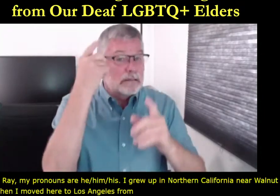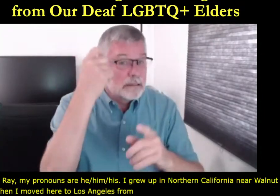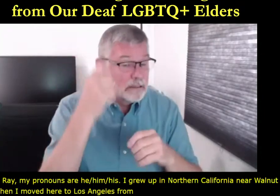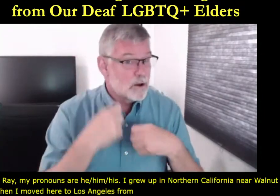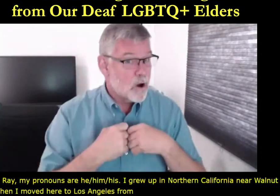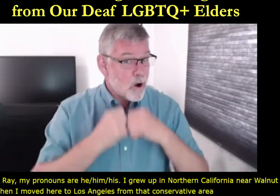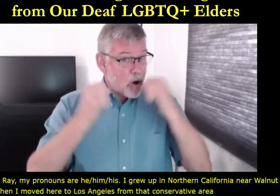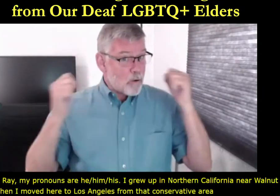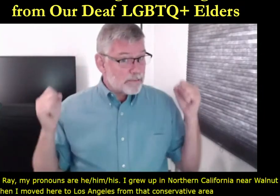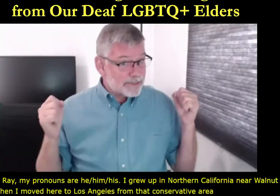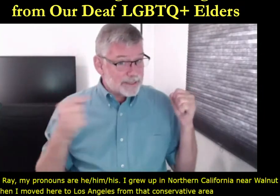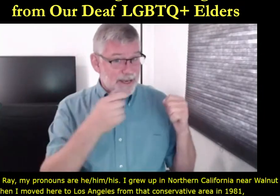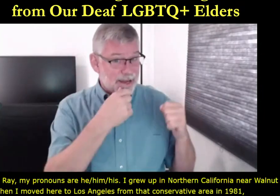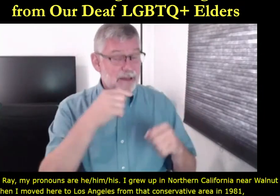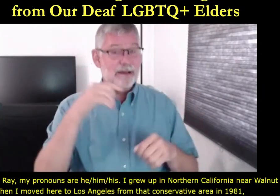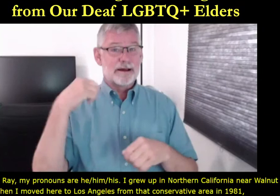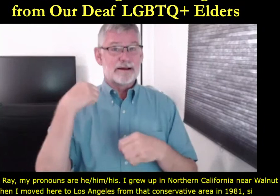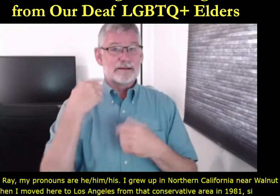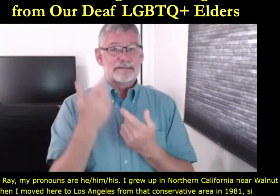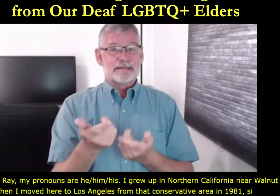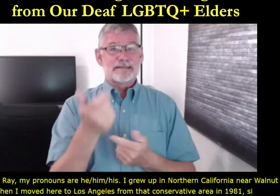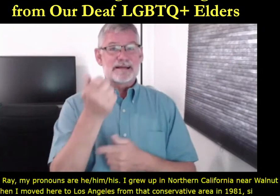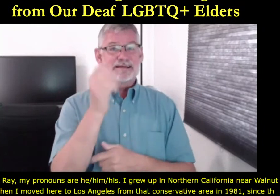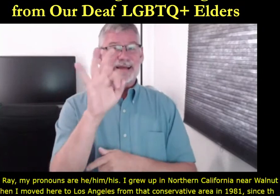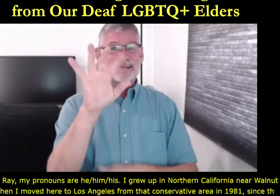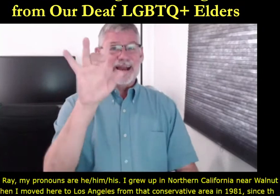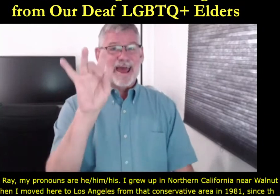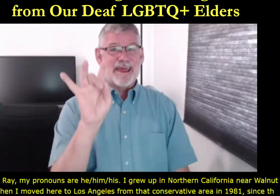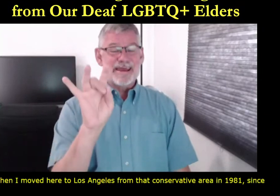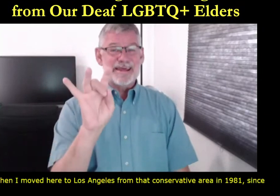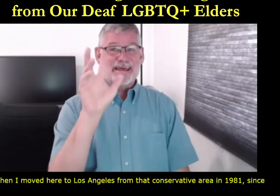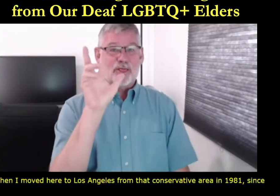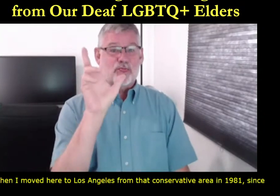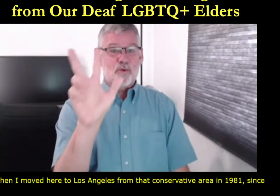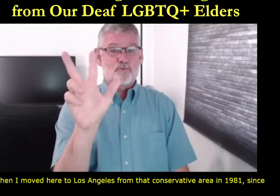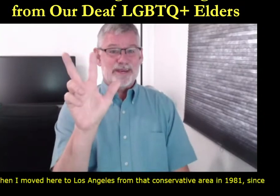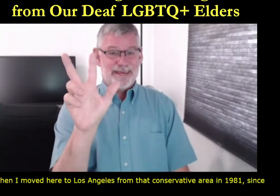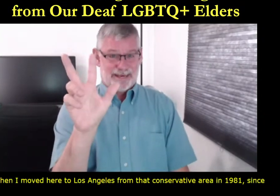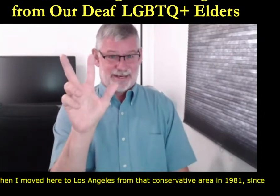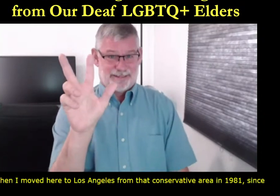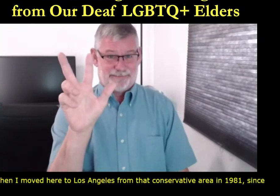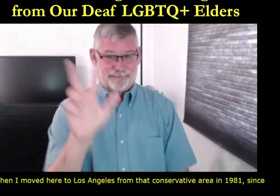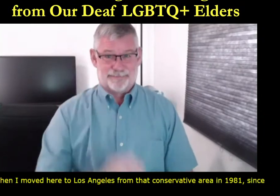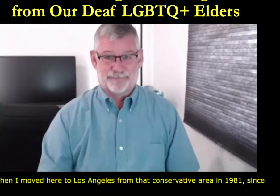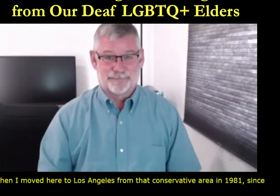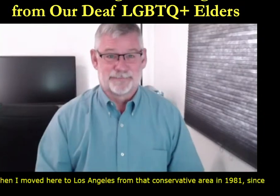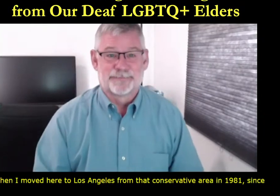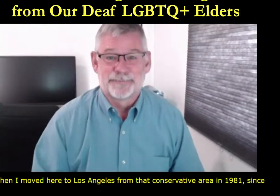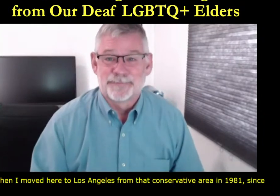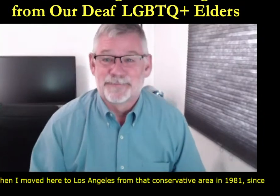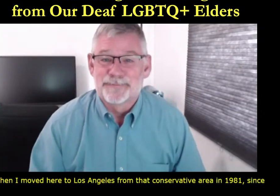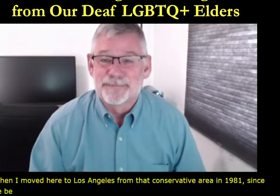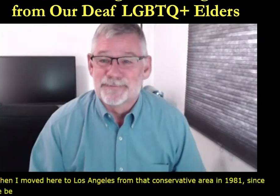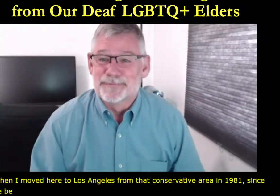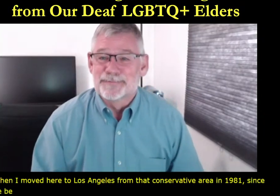since 1980 since 1983 i came out